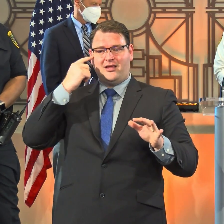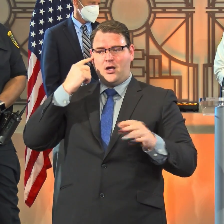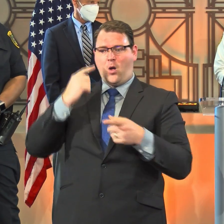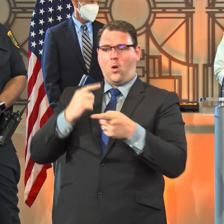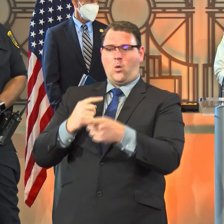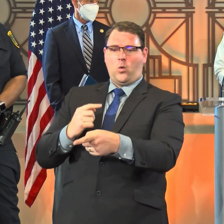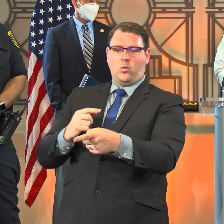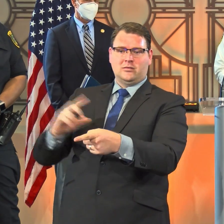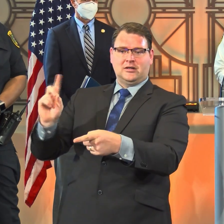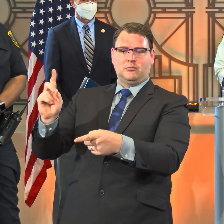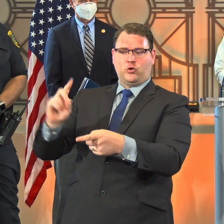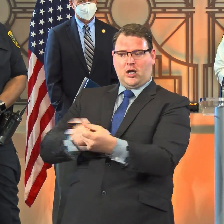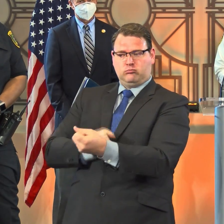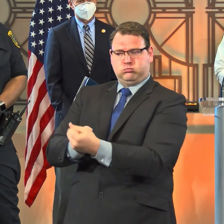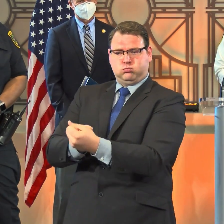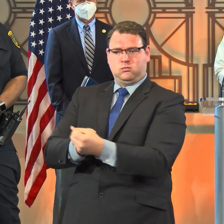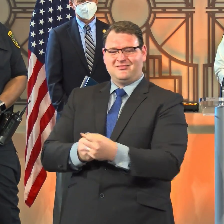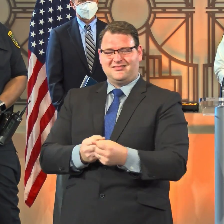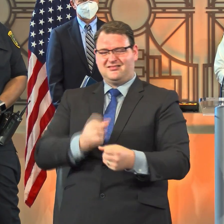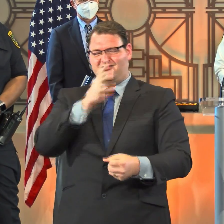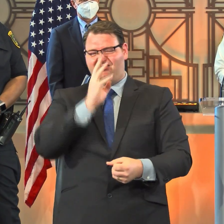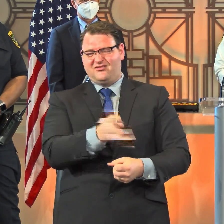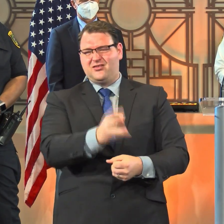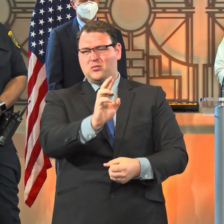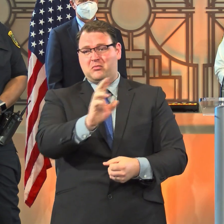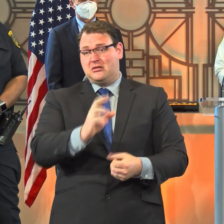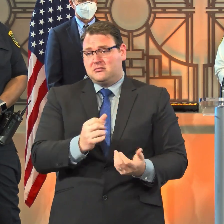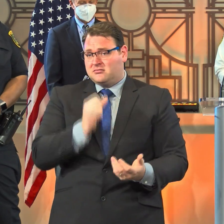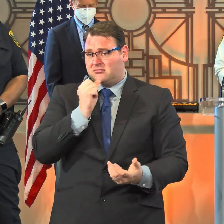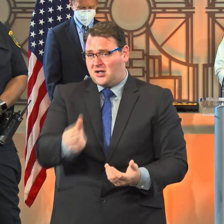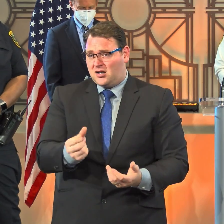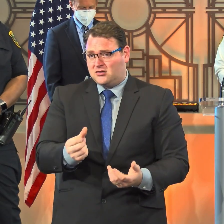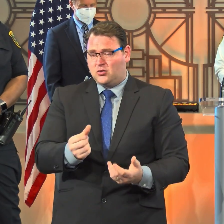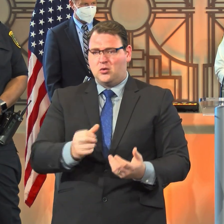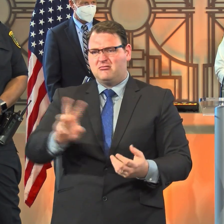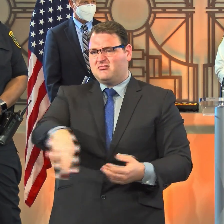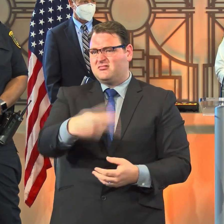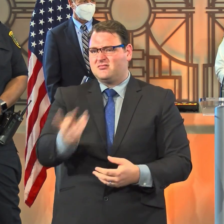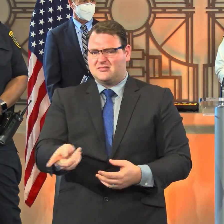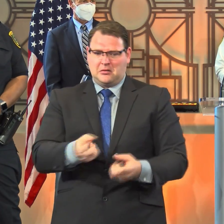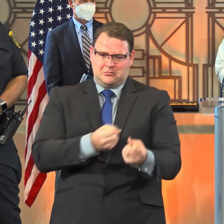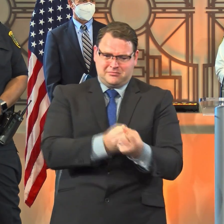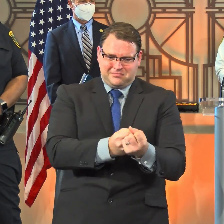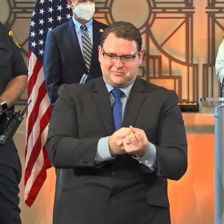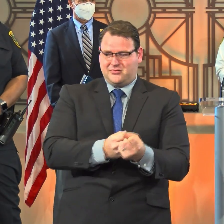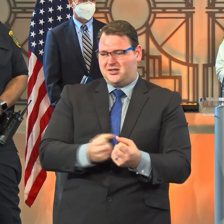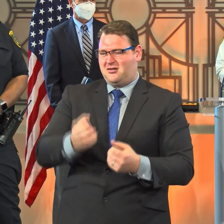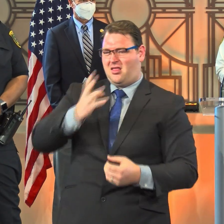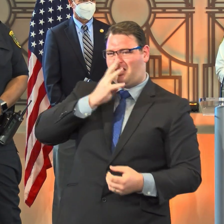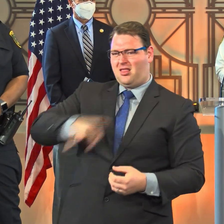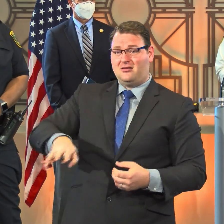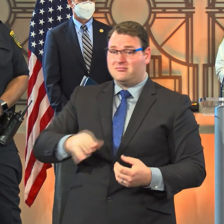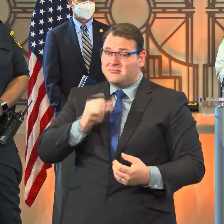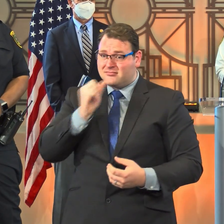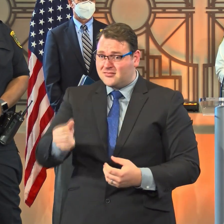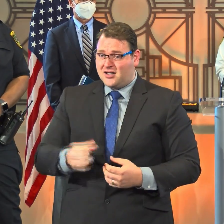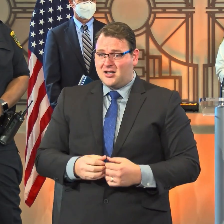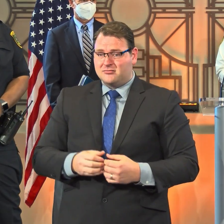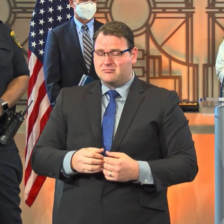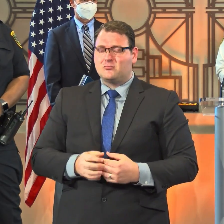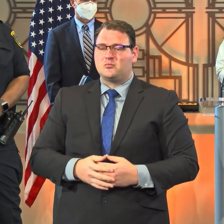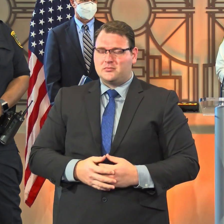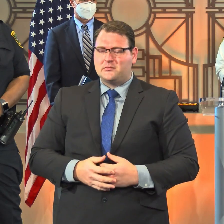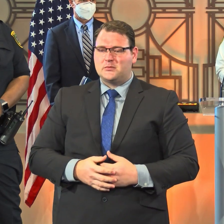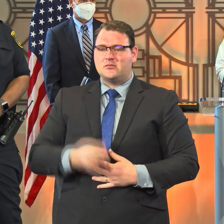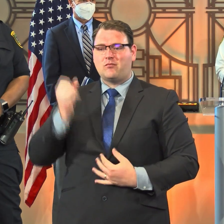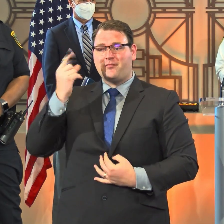whether or not one was affiliated with one party or another. So I will tell you that it works. The face coverings, the face